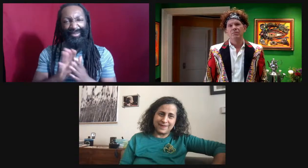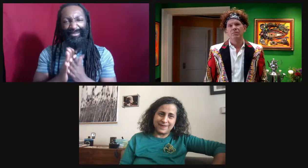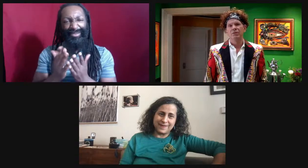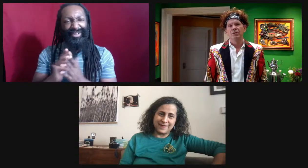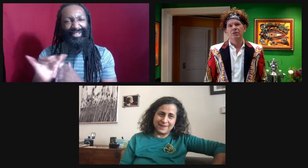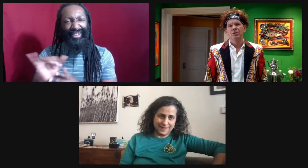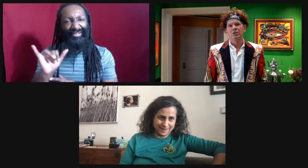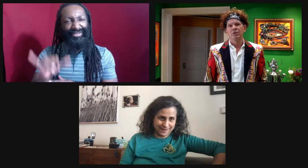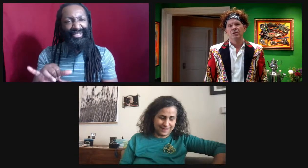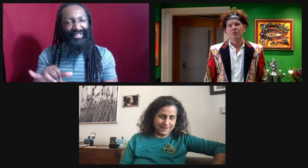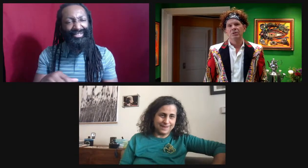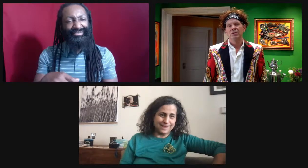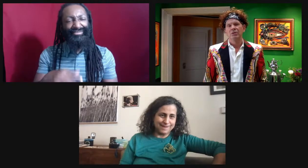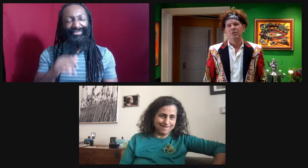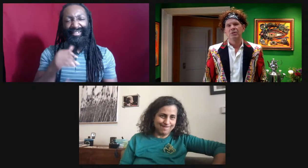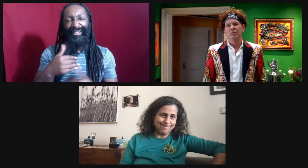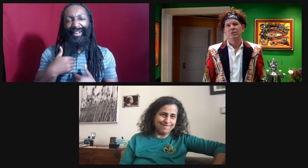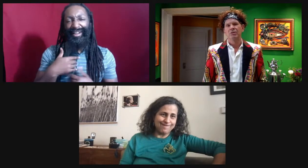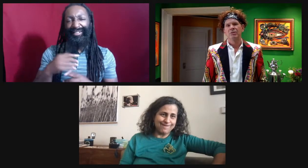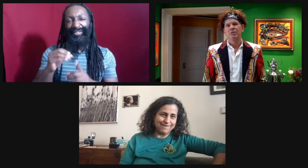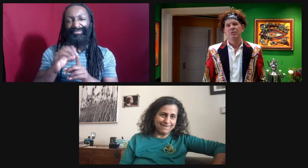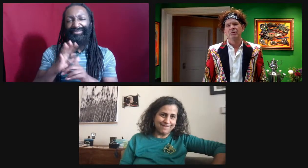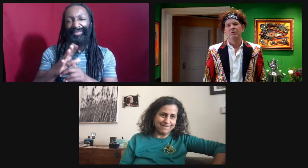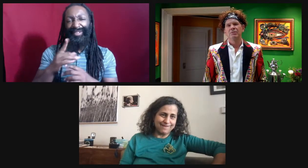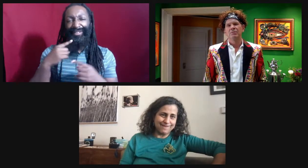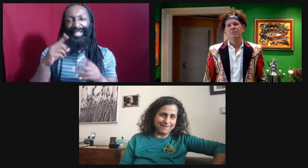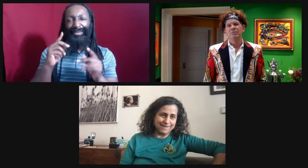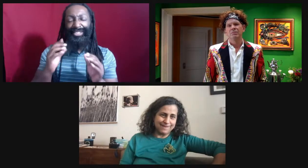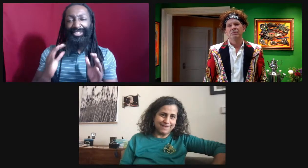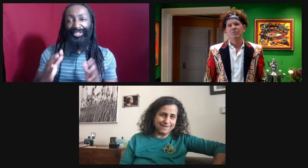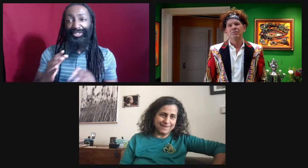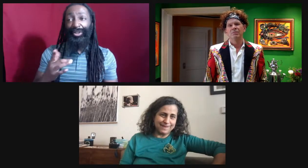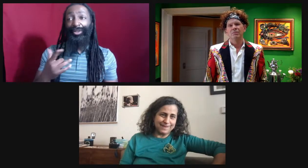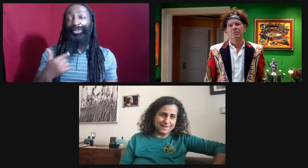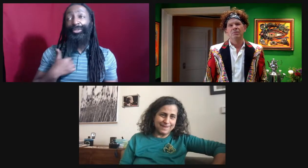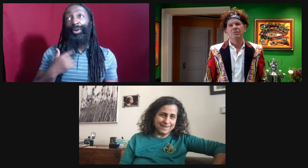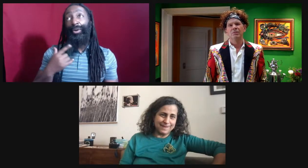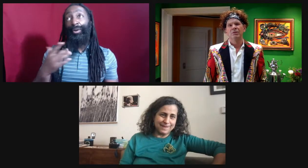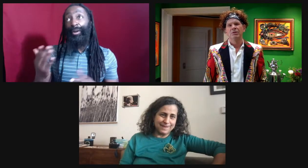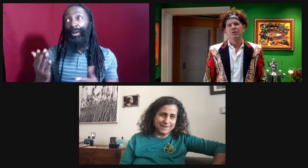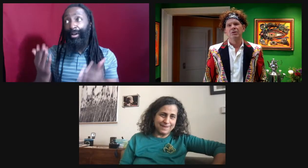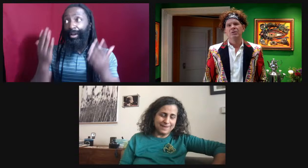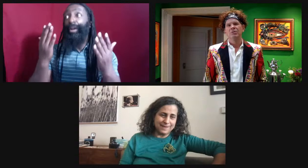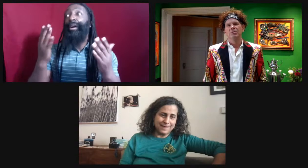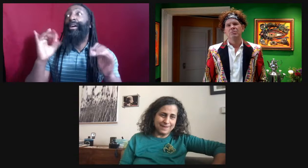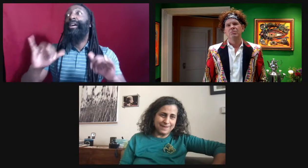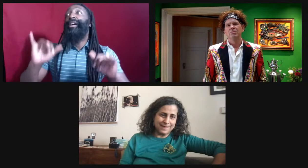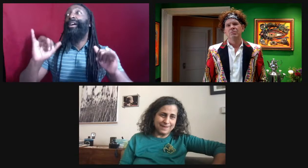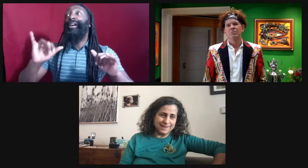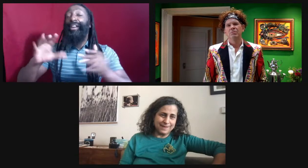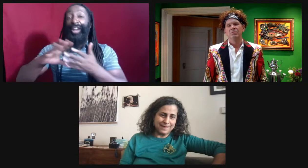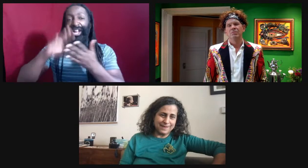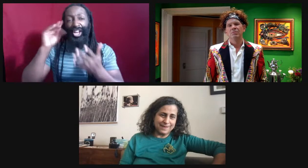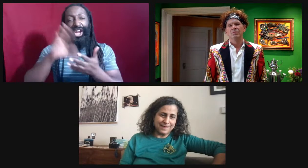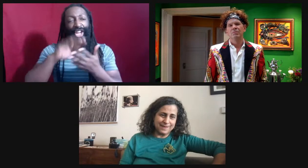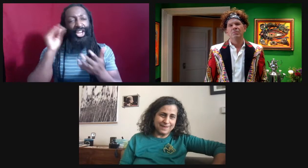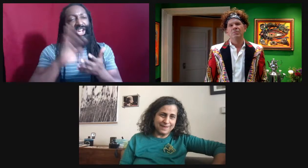You know, there wasn't a lot of exposure to the type of art that I wanted.